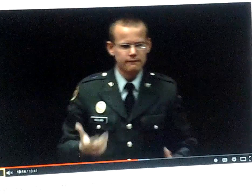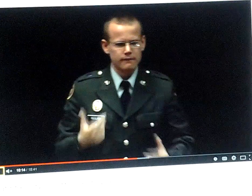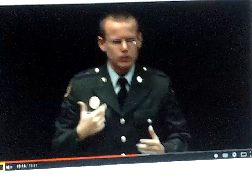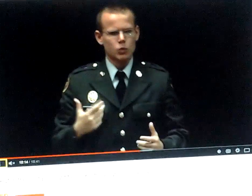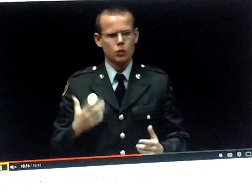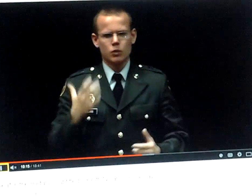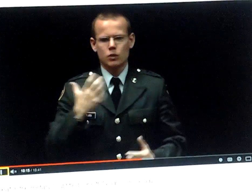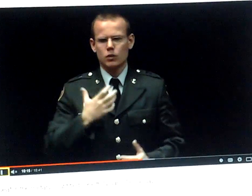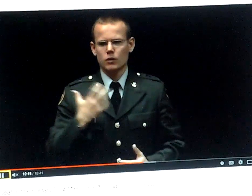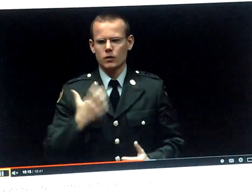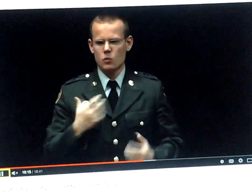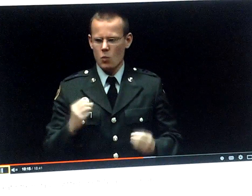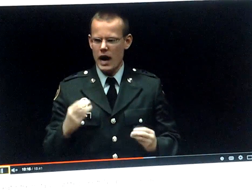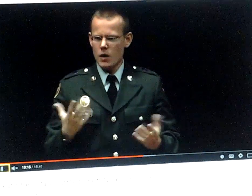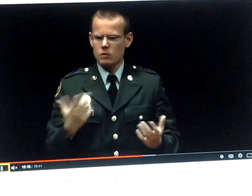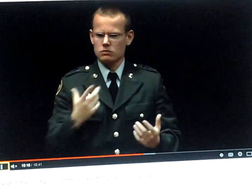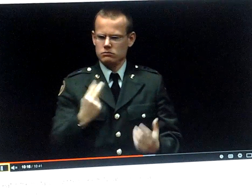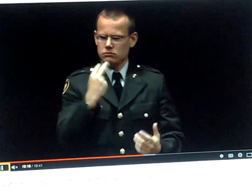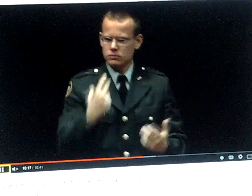about combat.